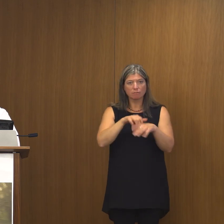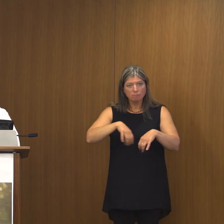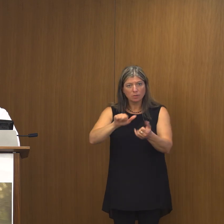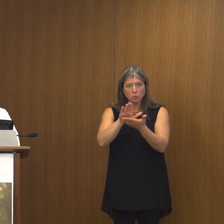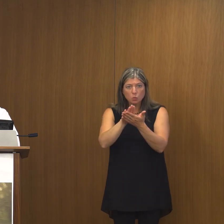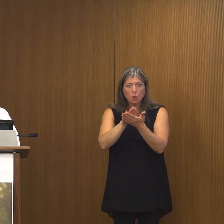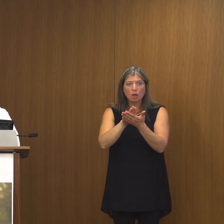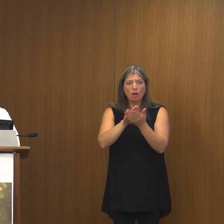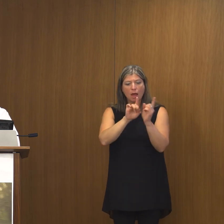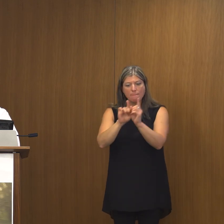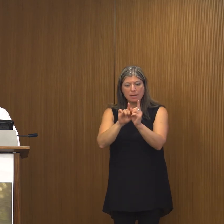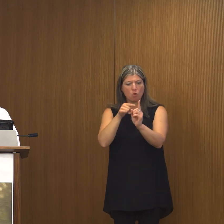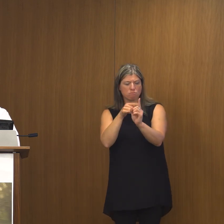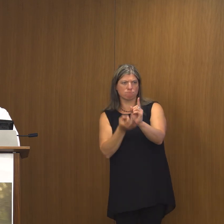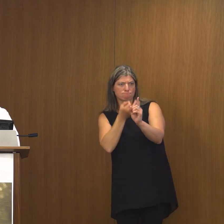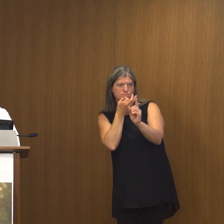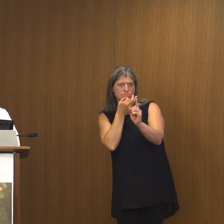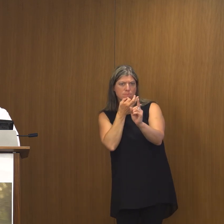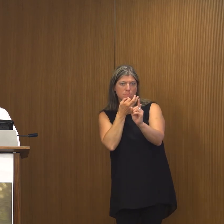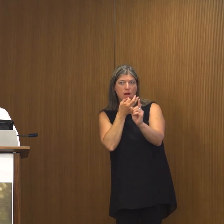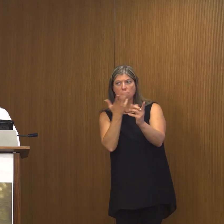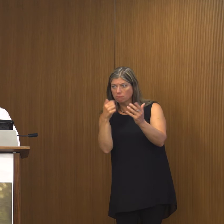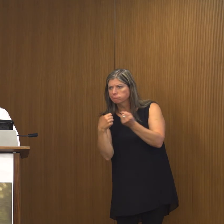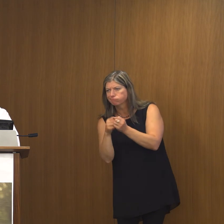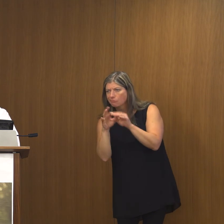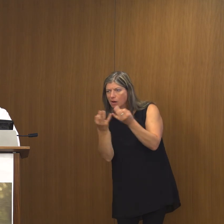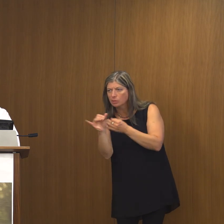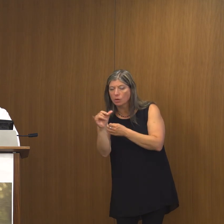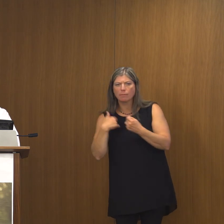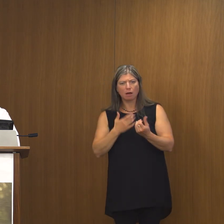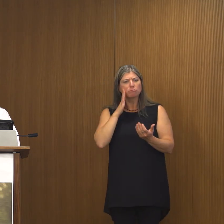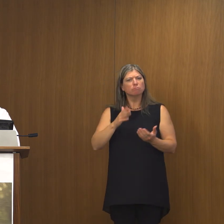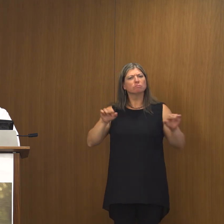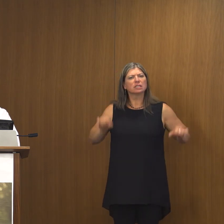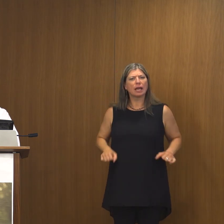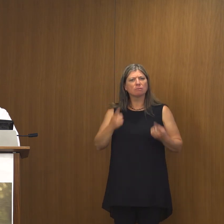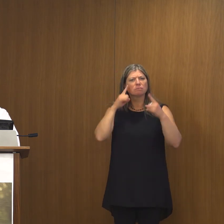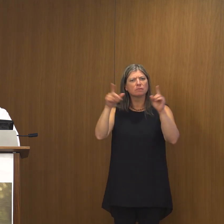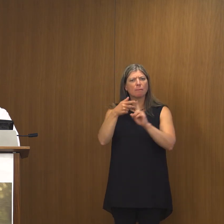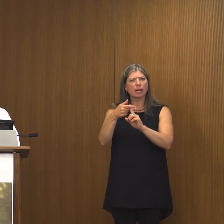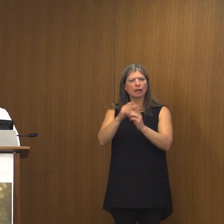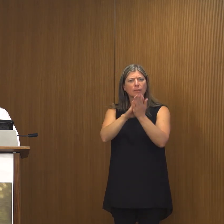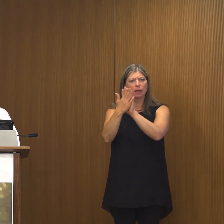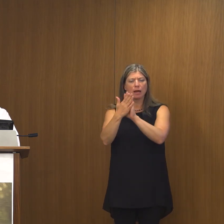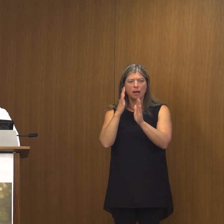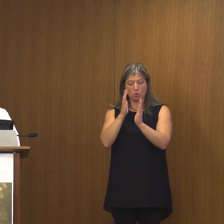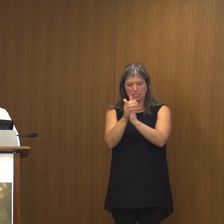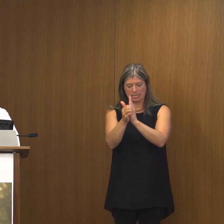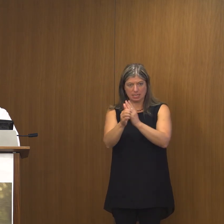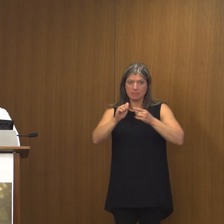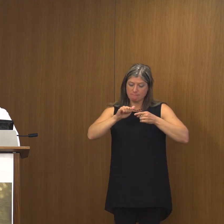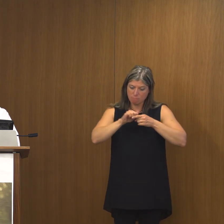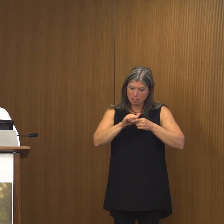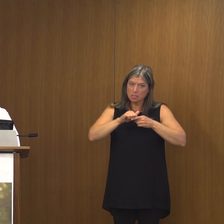from my family. But I know that I can do it. I will build my skills with lots of practice